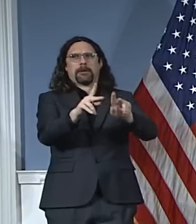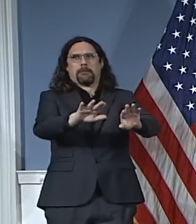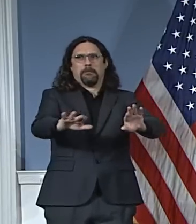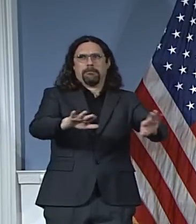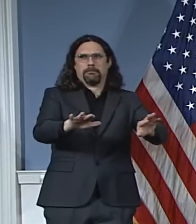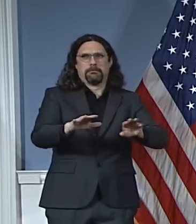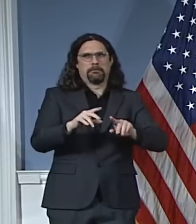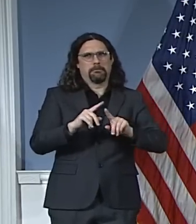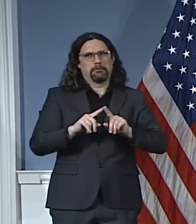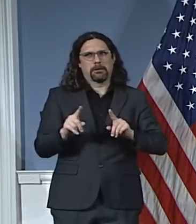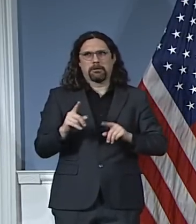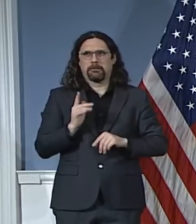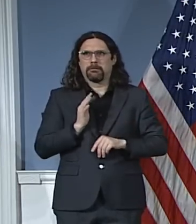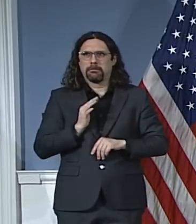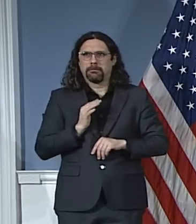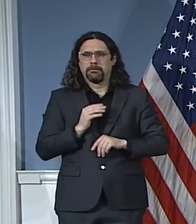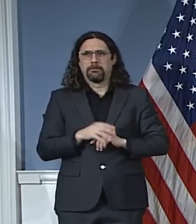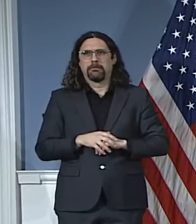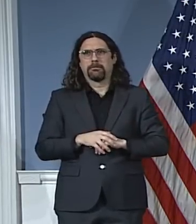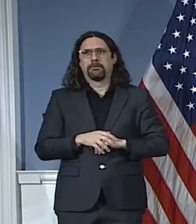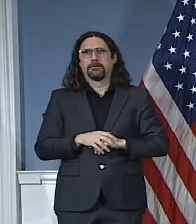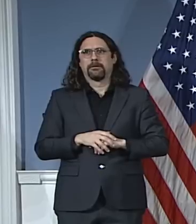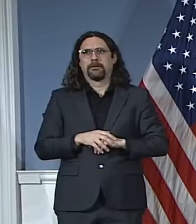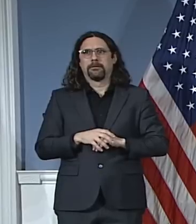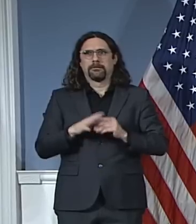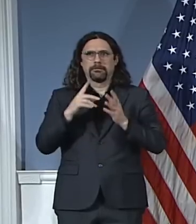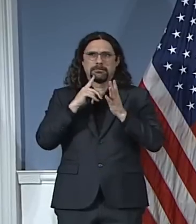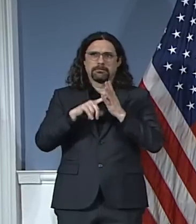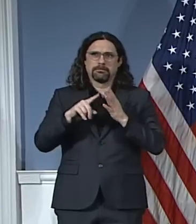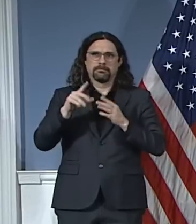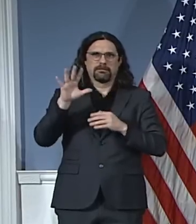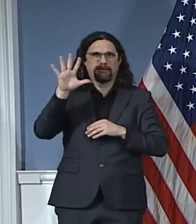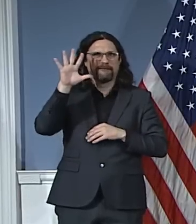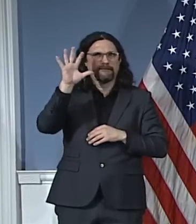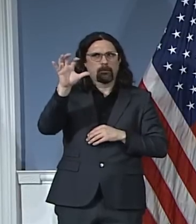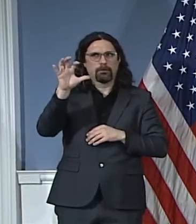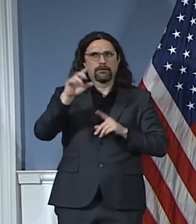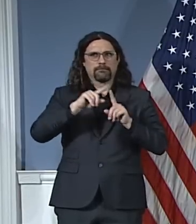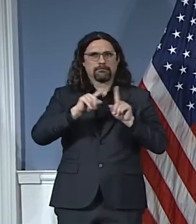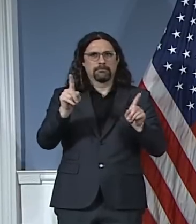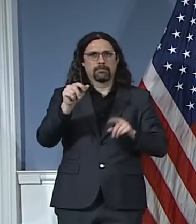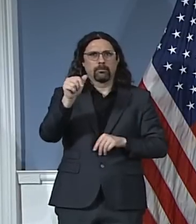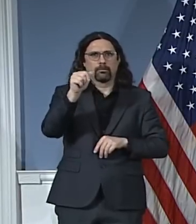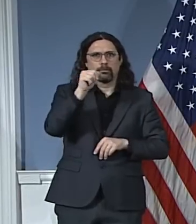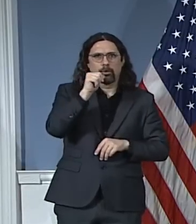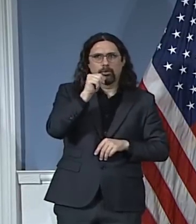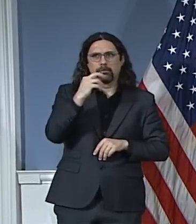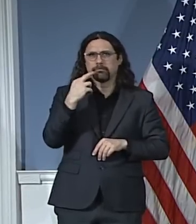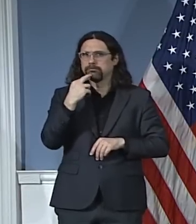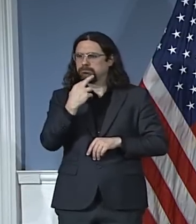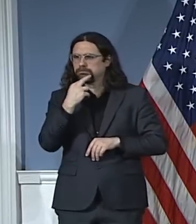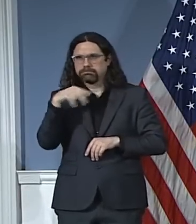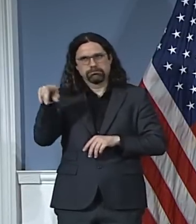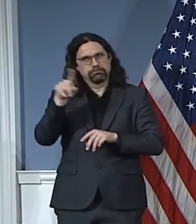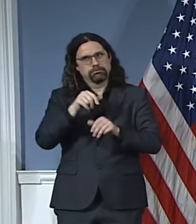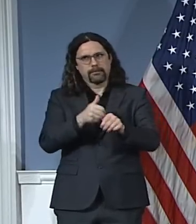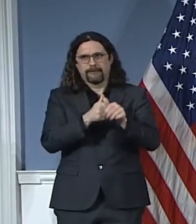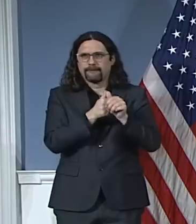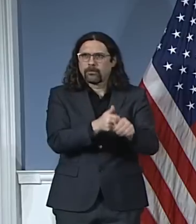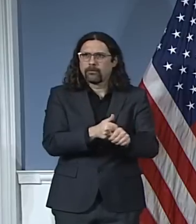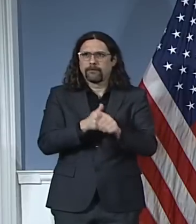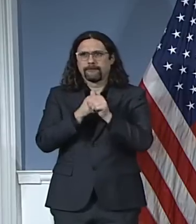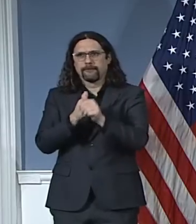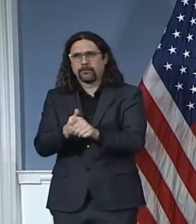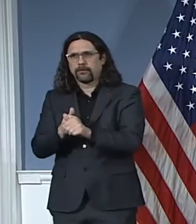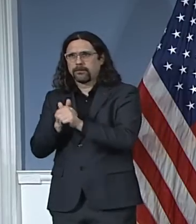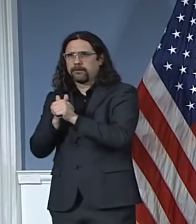you're continuing to see, cooperation by New Yorkers. 2 arrests out of 5,500, and that, I